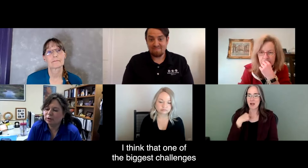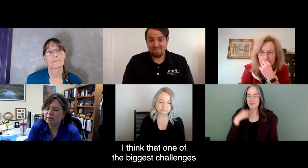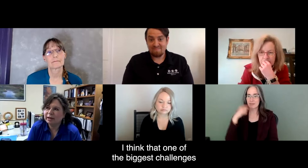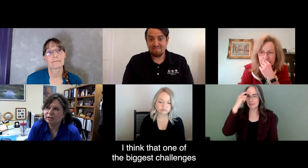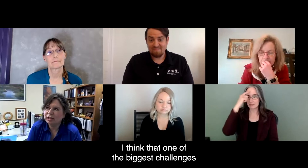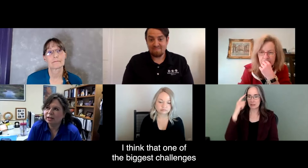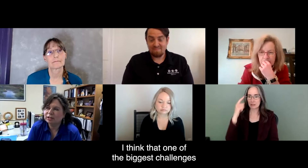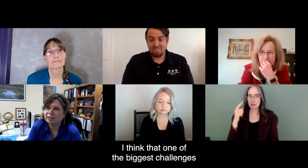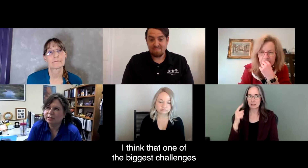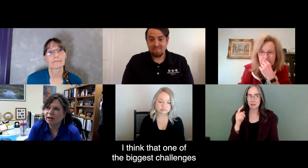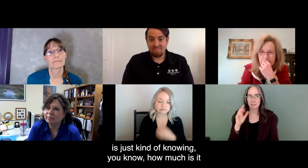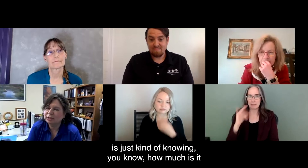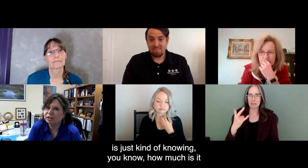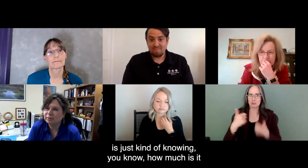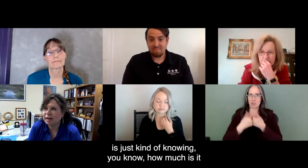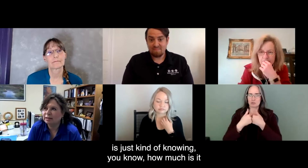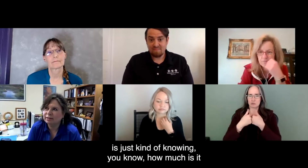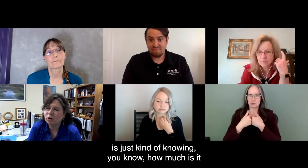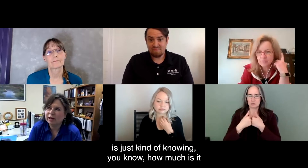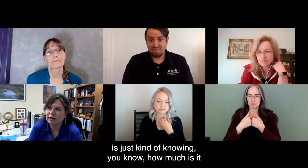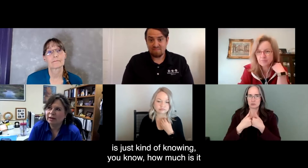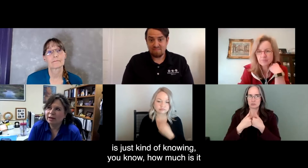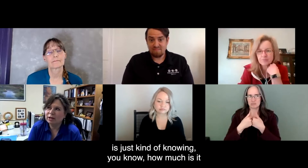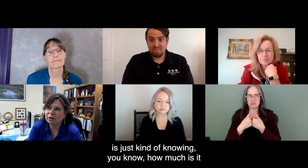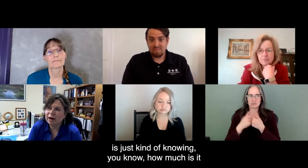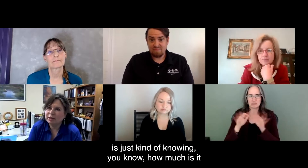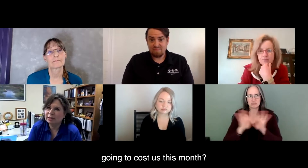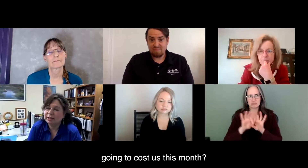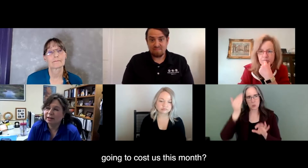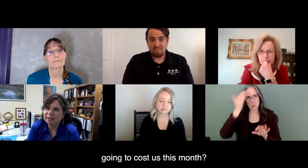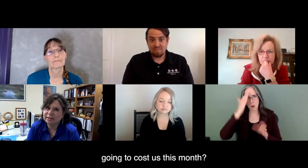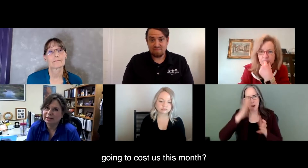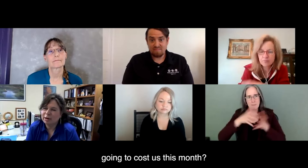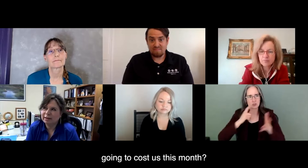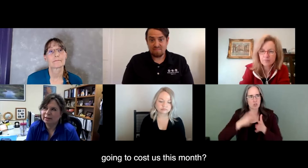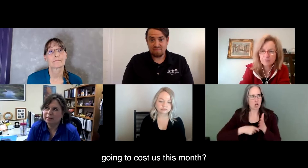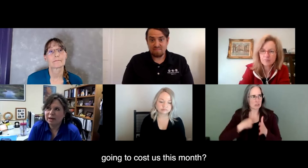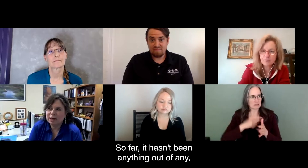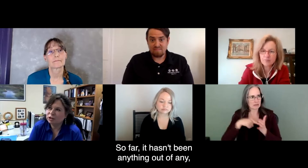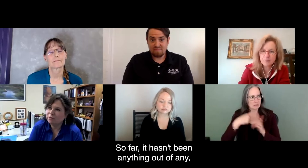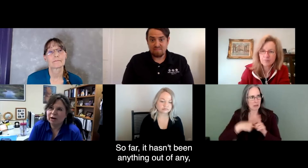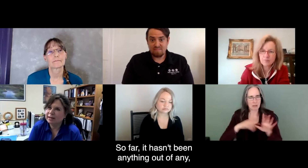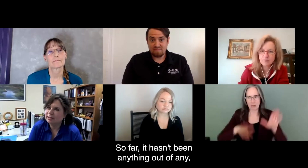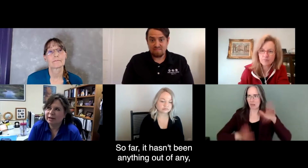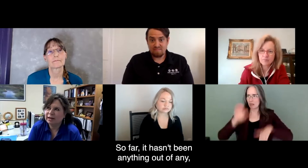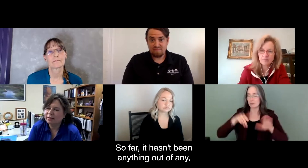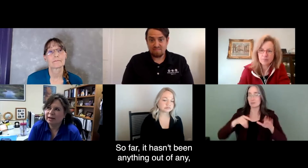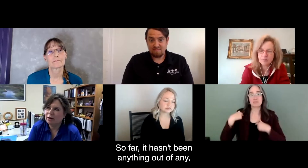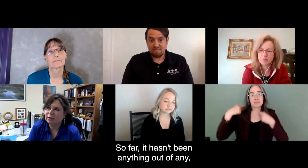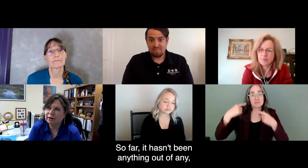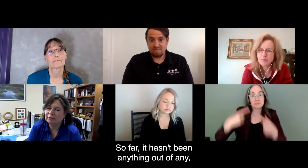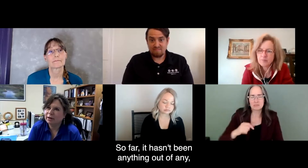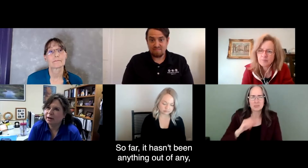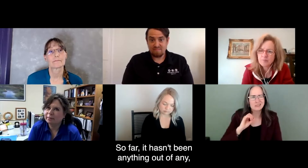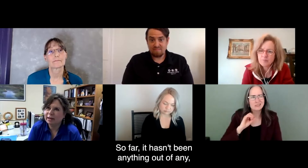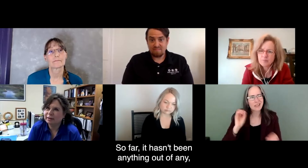one of the biggest challenges is just kind of knowing, how much is it going to cost us this month? So far, it hasn't been anything out